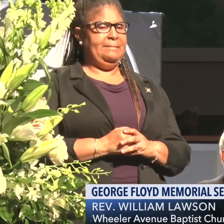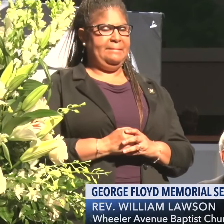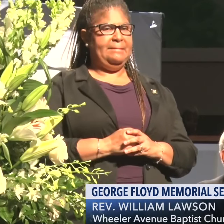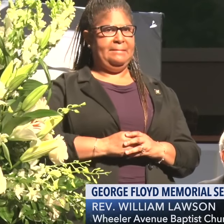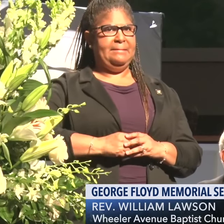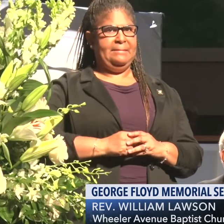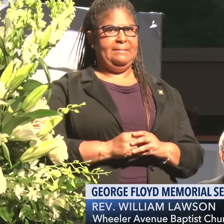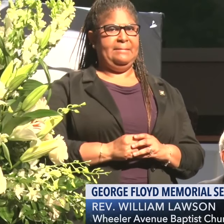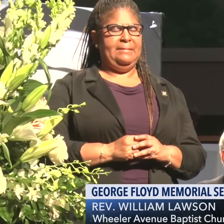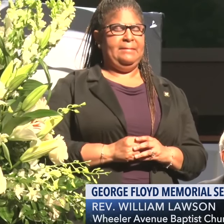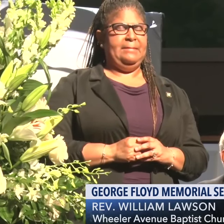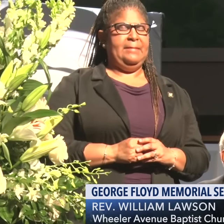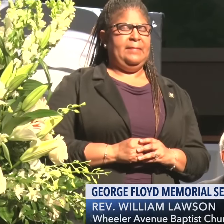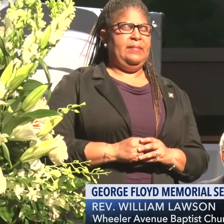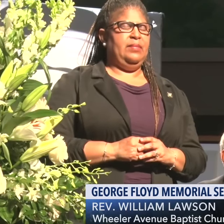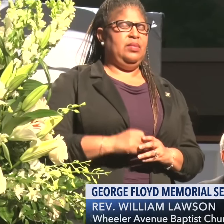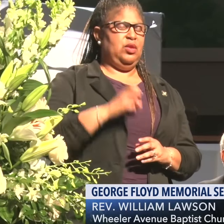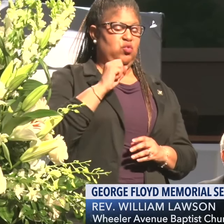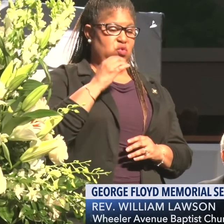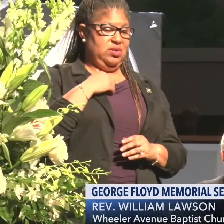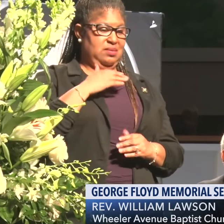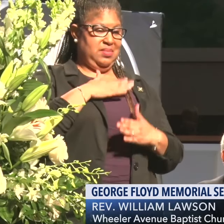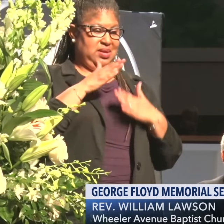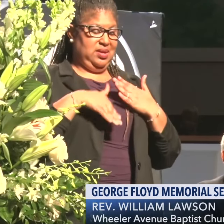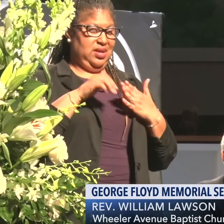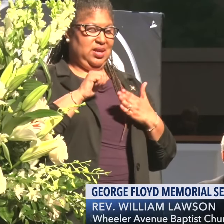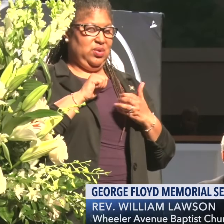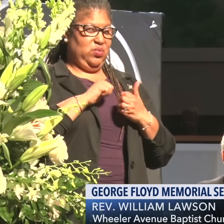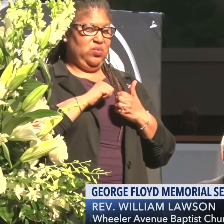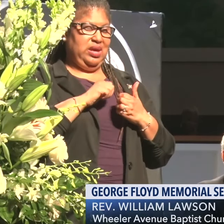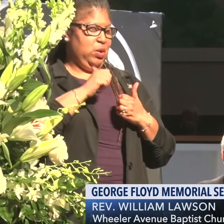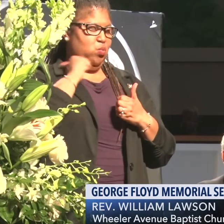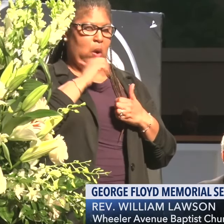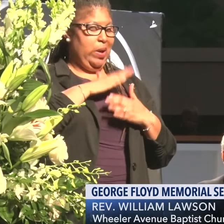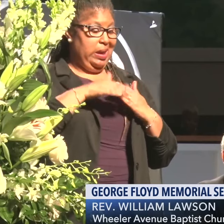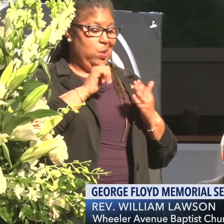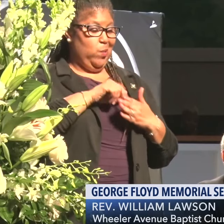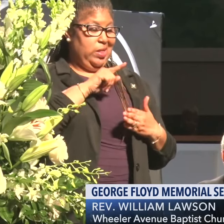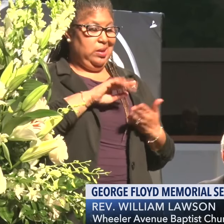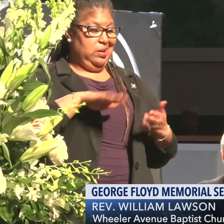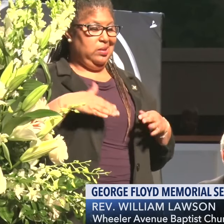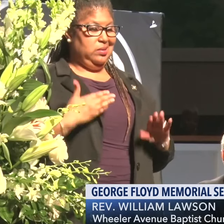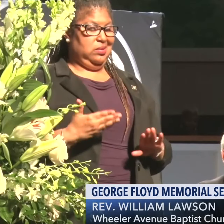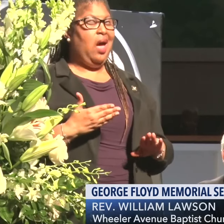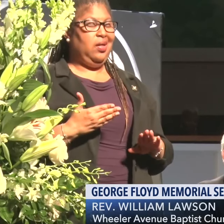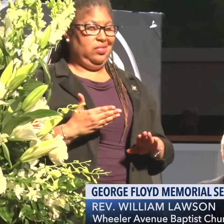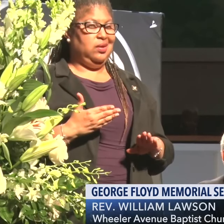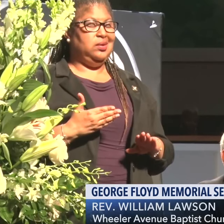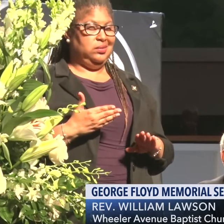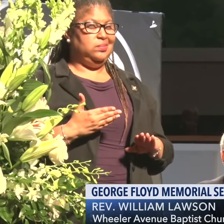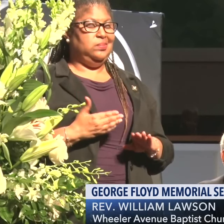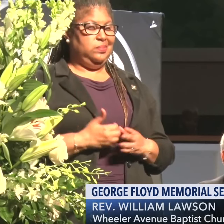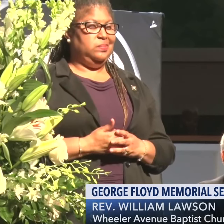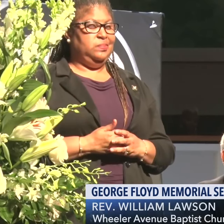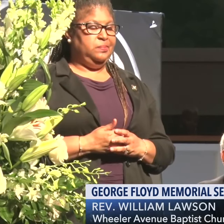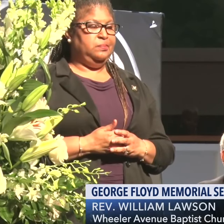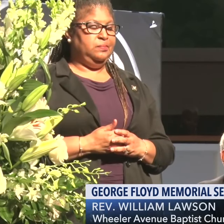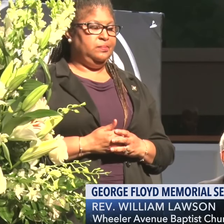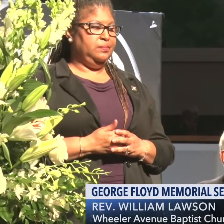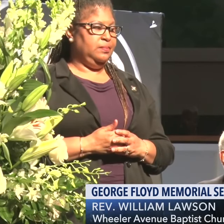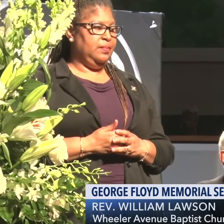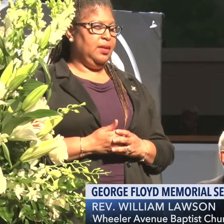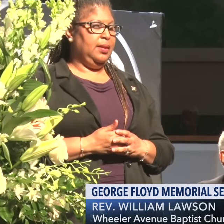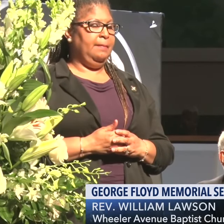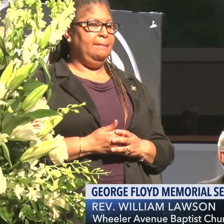It will not end with this boy's death. He's 46, but I call him a boy.